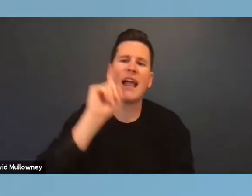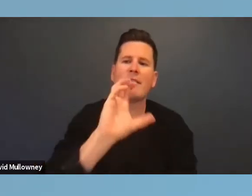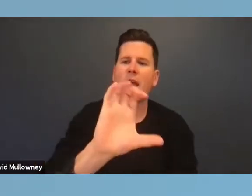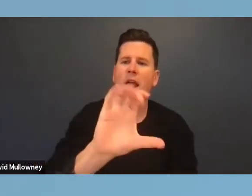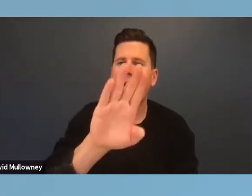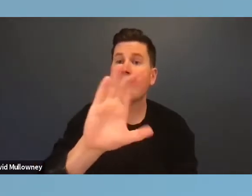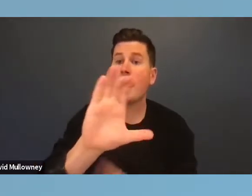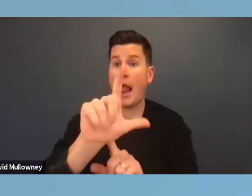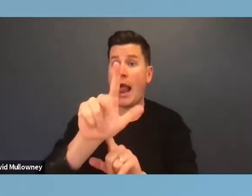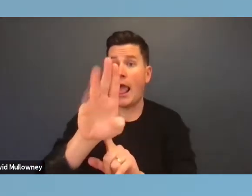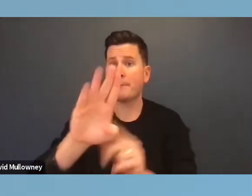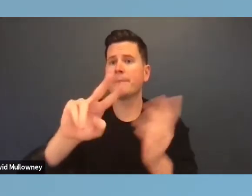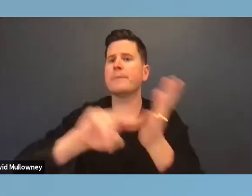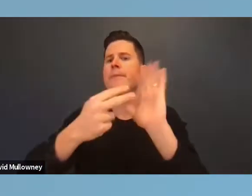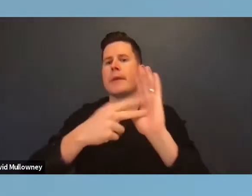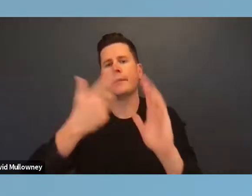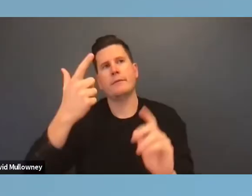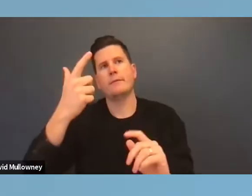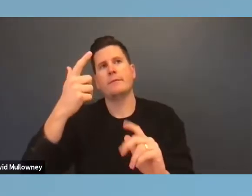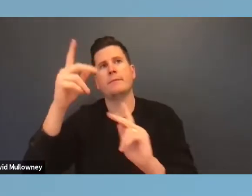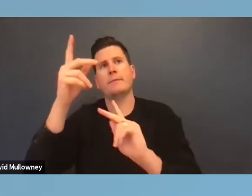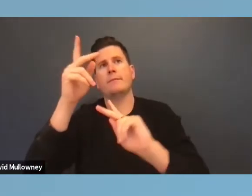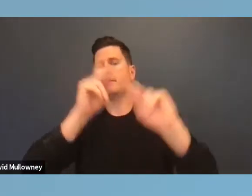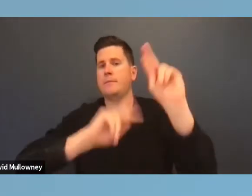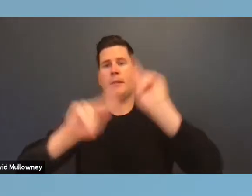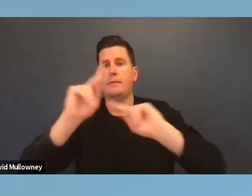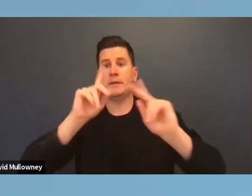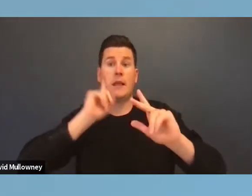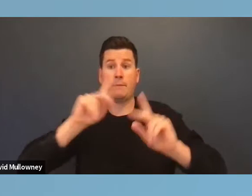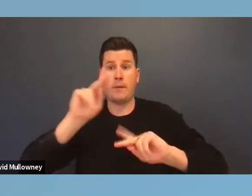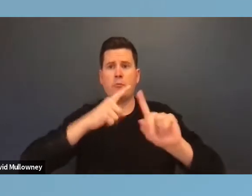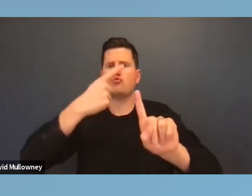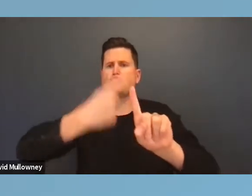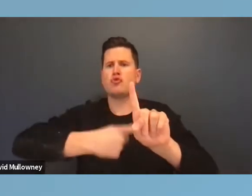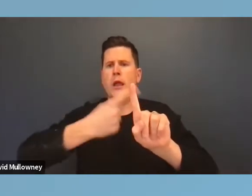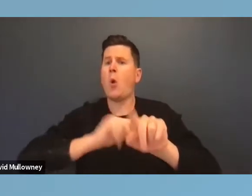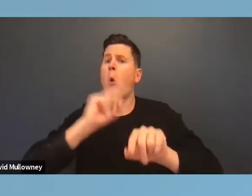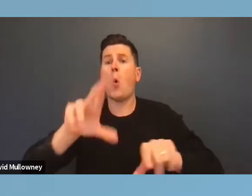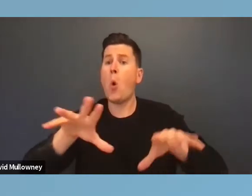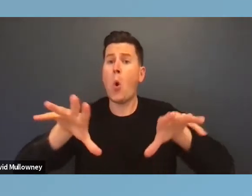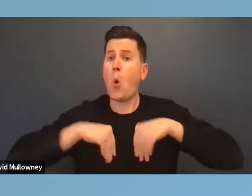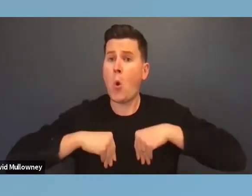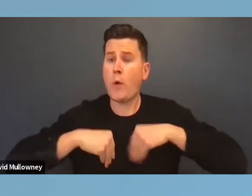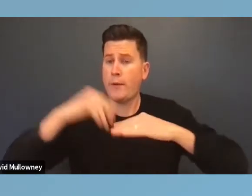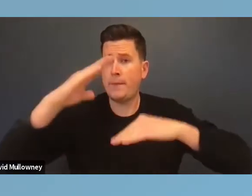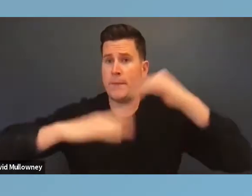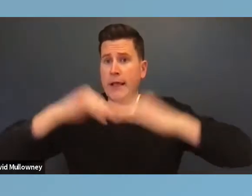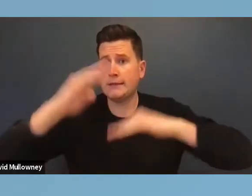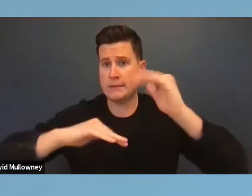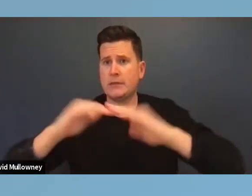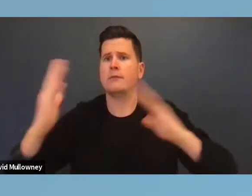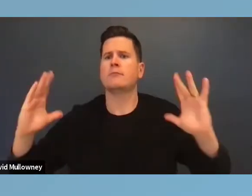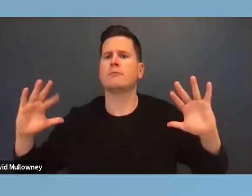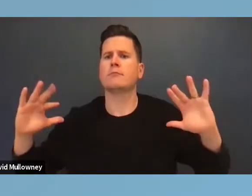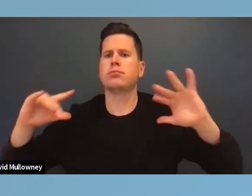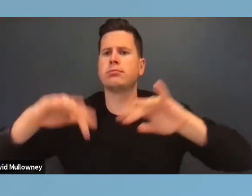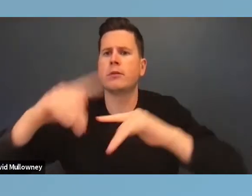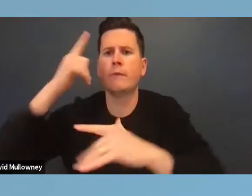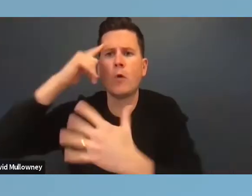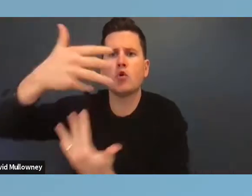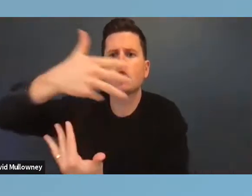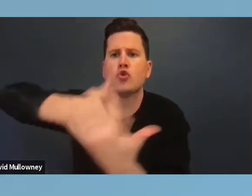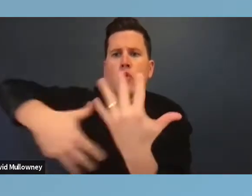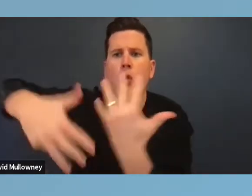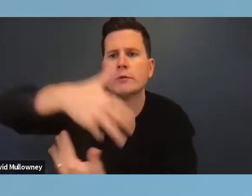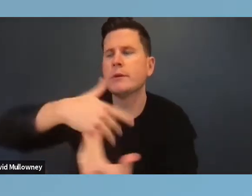traditions, a deaf club. And what I mean by that is that deaf people would either rent or own a building where